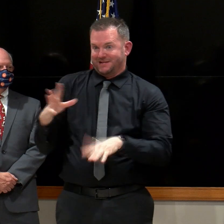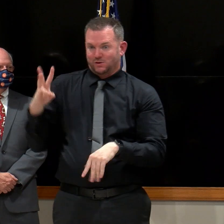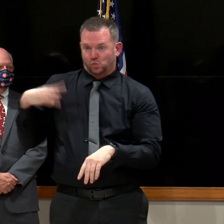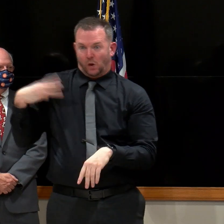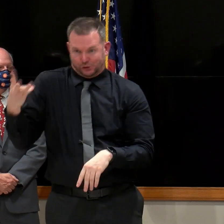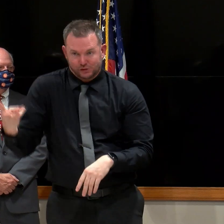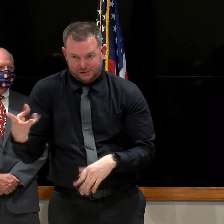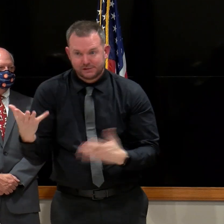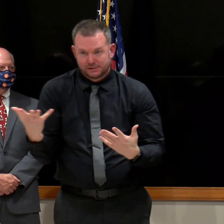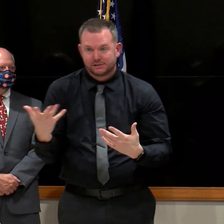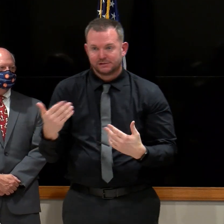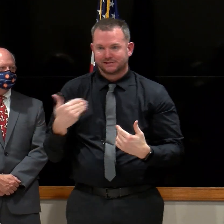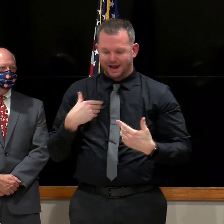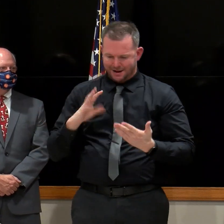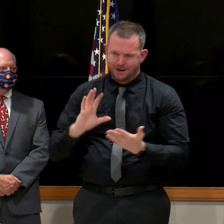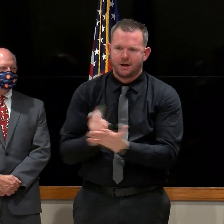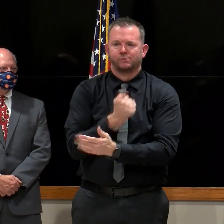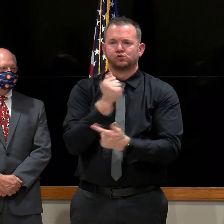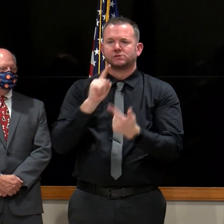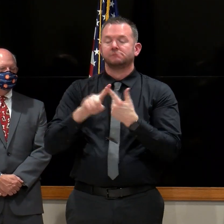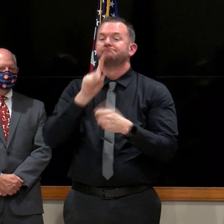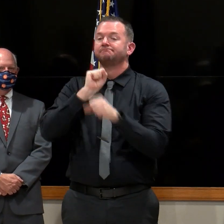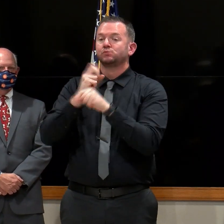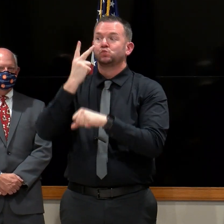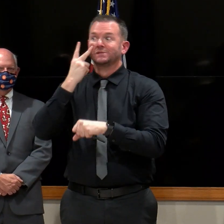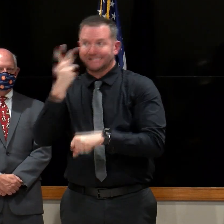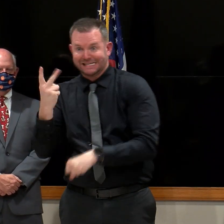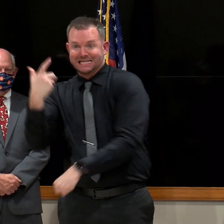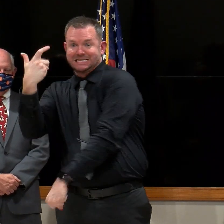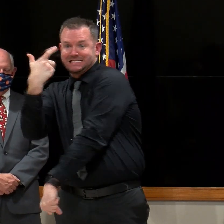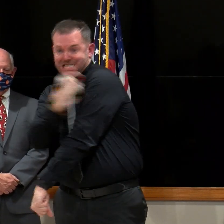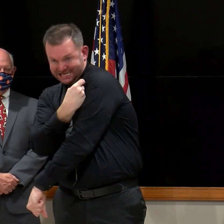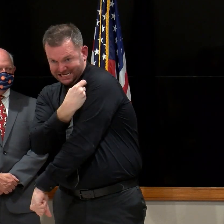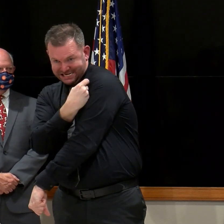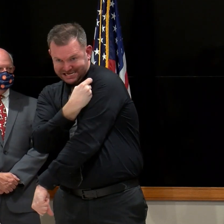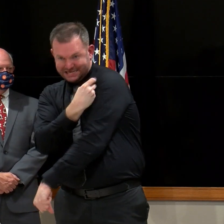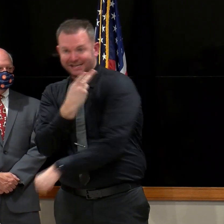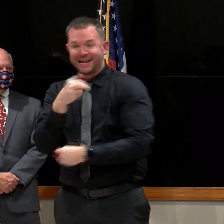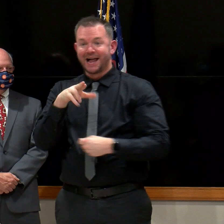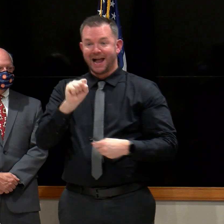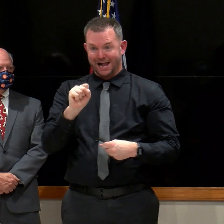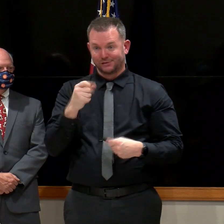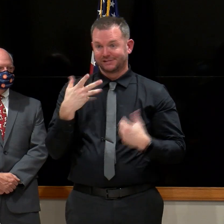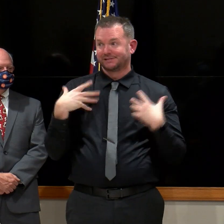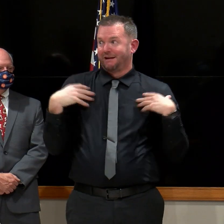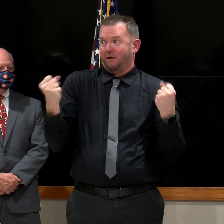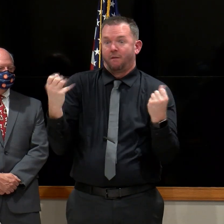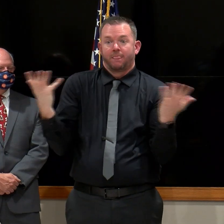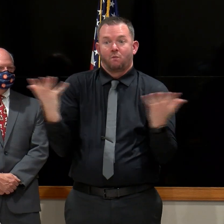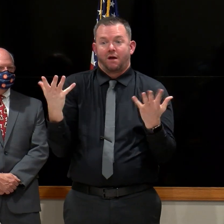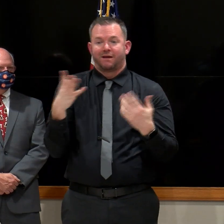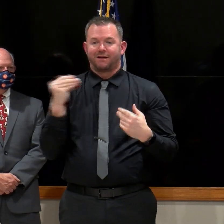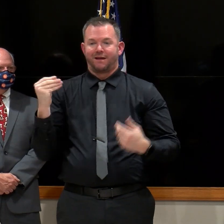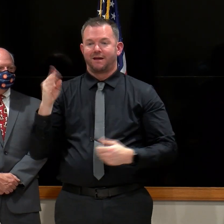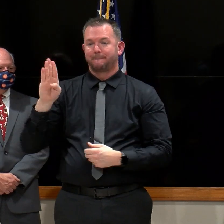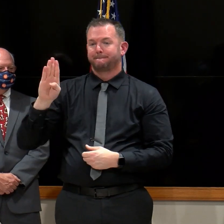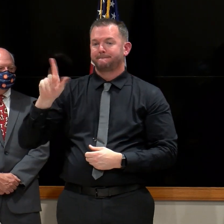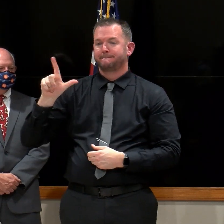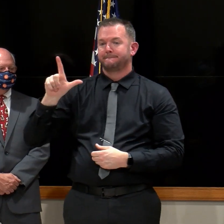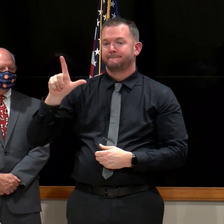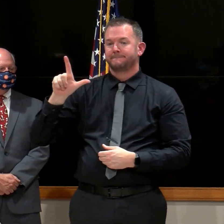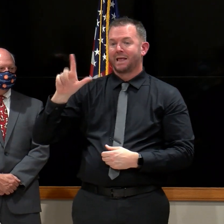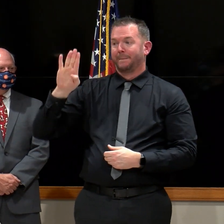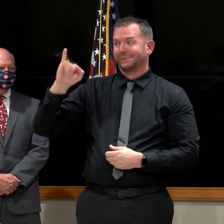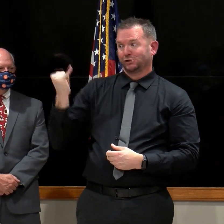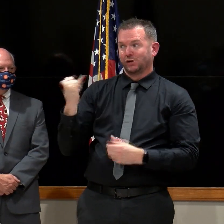Health, both at LBJ and Ben Taub. It was more than an early Christmas gift, but the main idea was